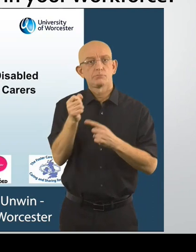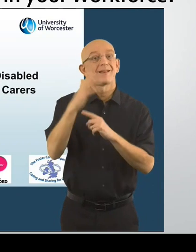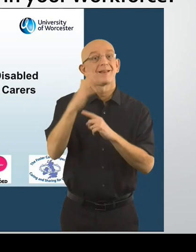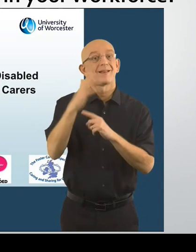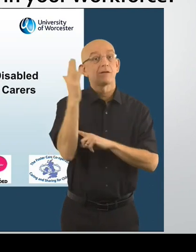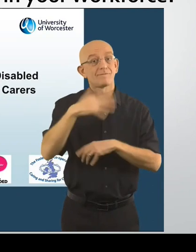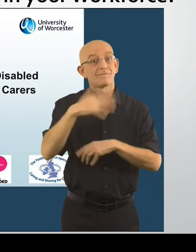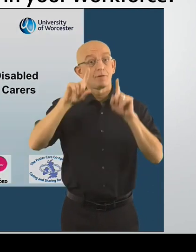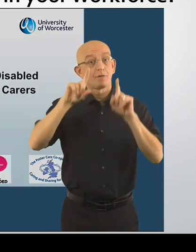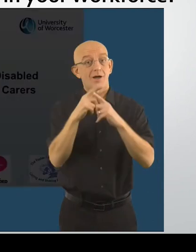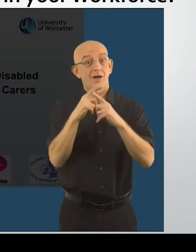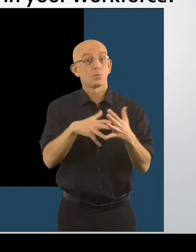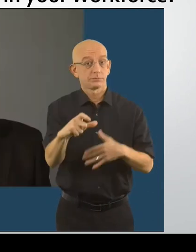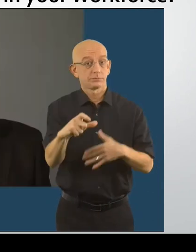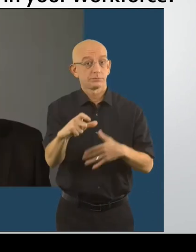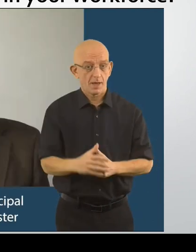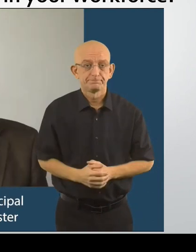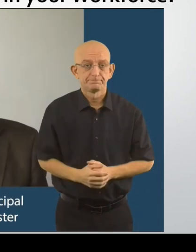Worcester.